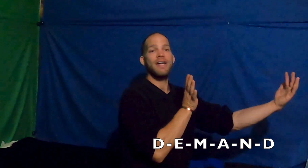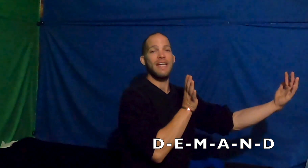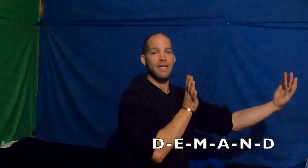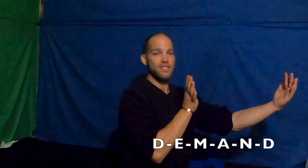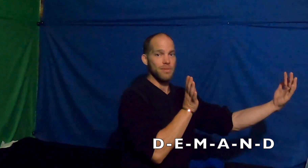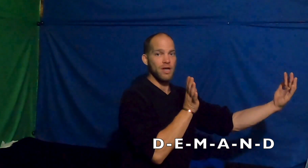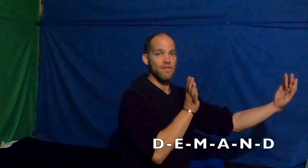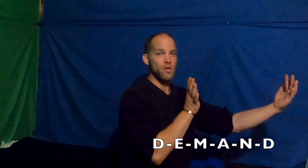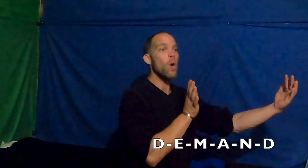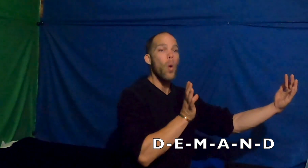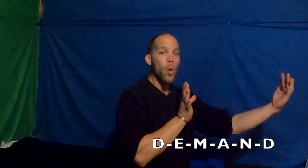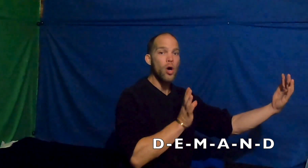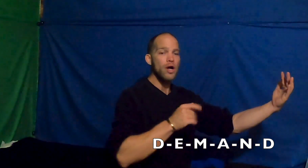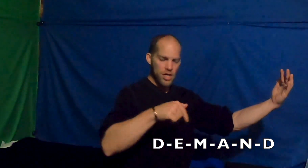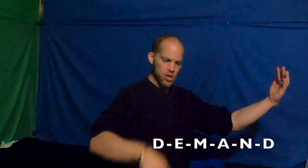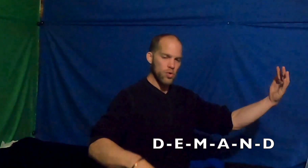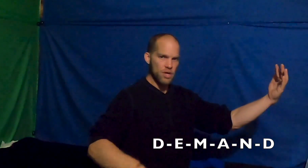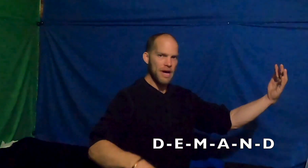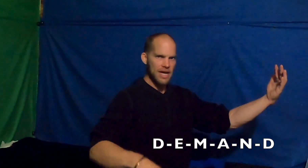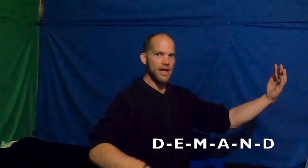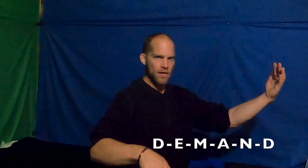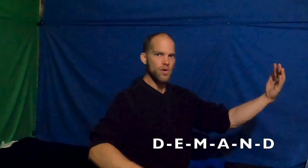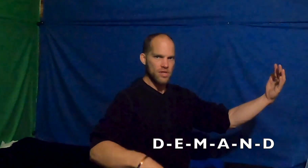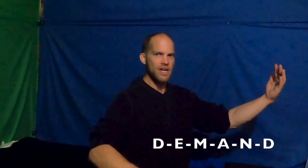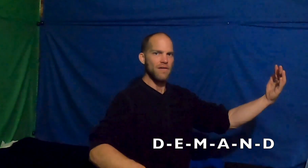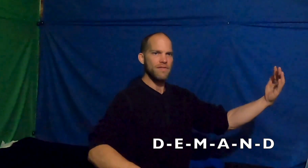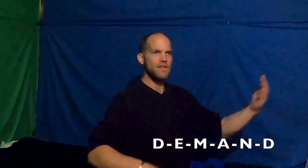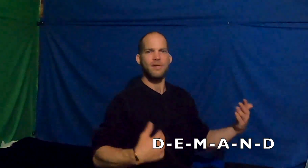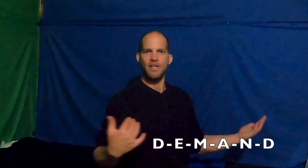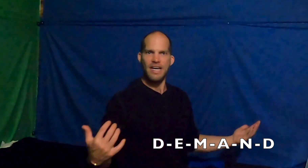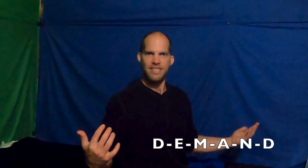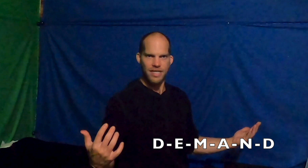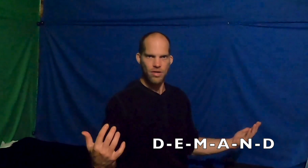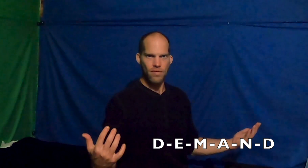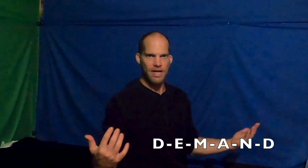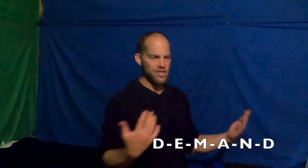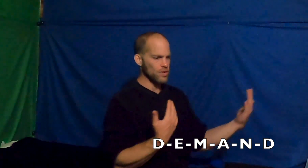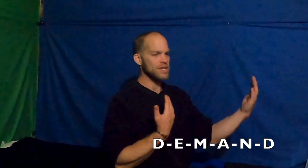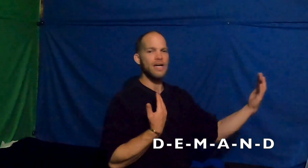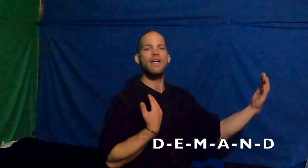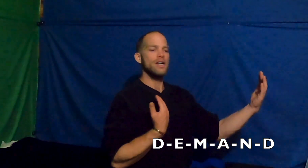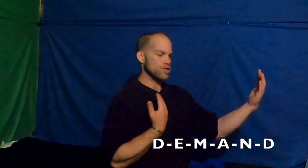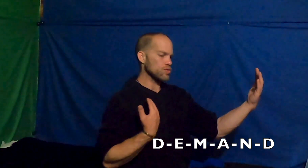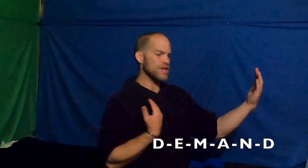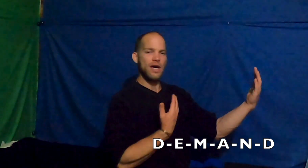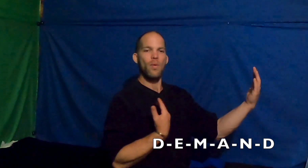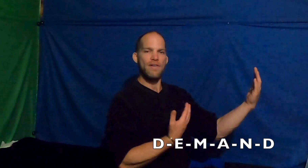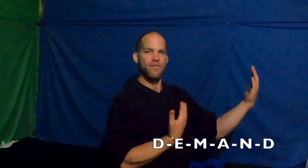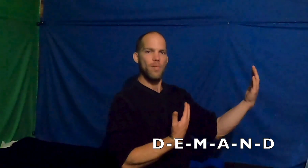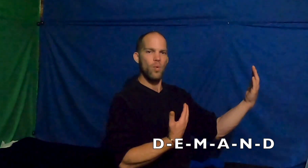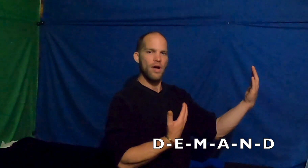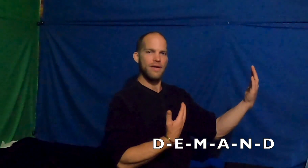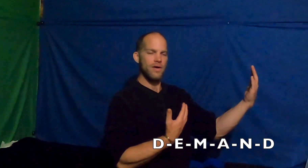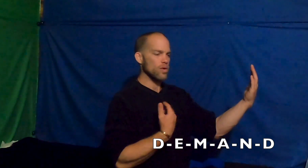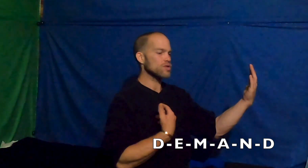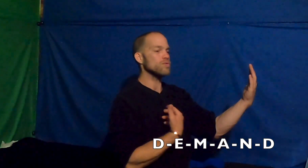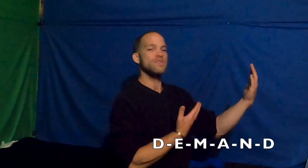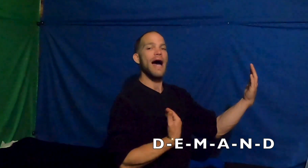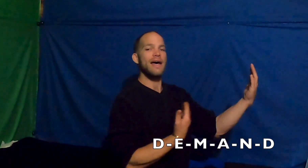demanding something of you, or you're demanding it of yourself, something that isn't here already. So it's like to take away from one or to dia